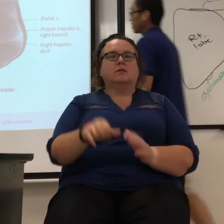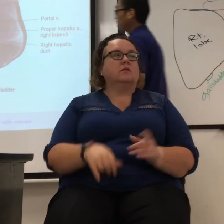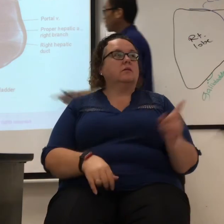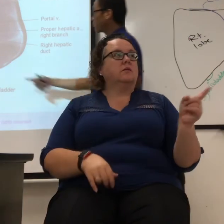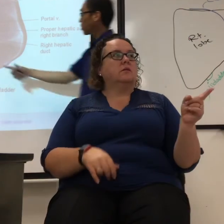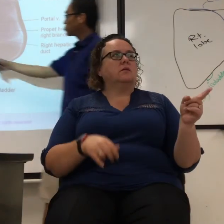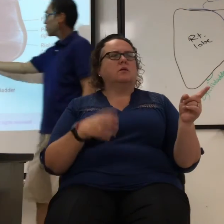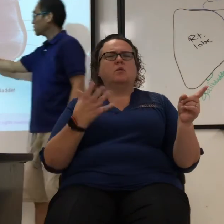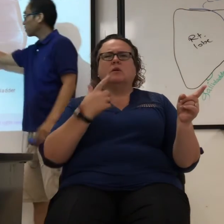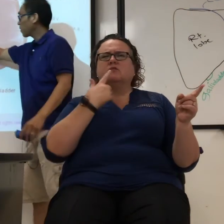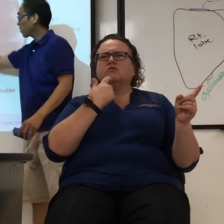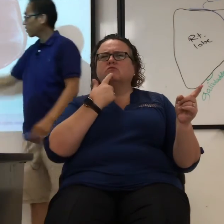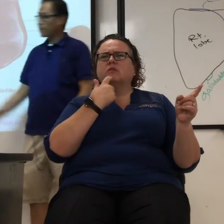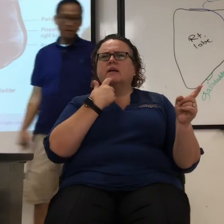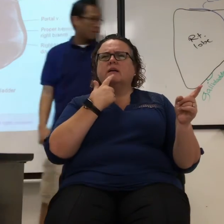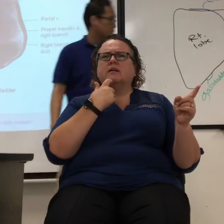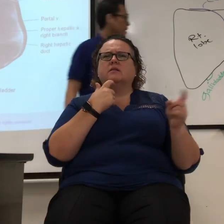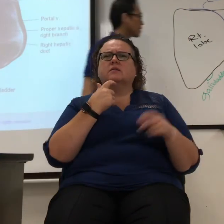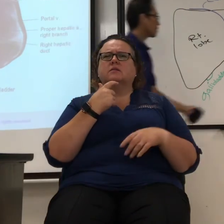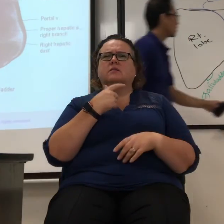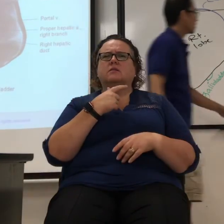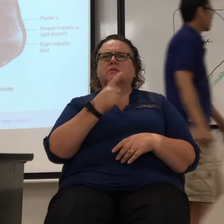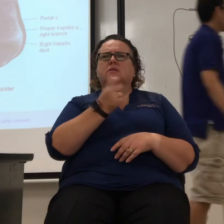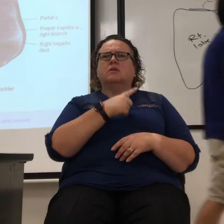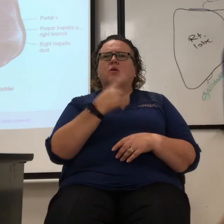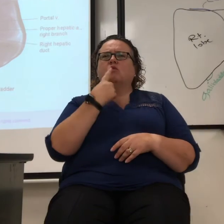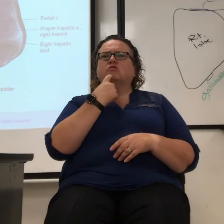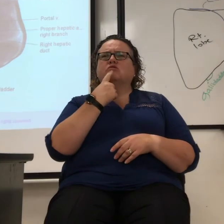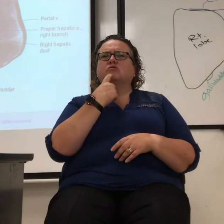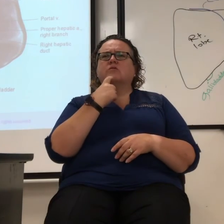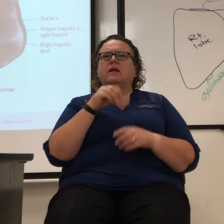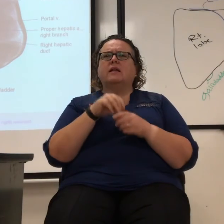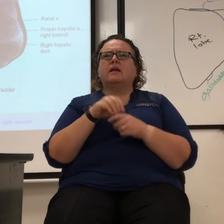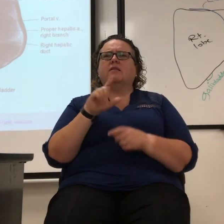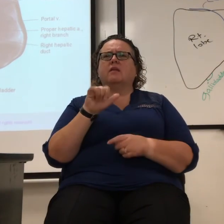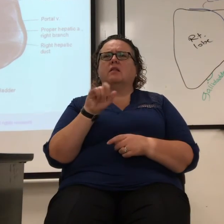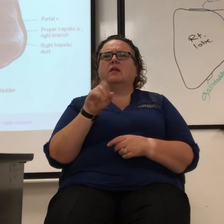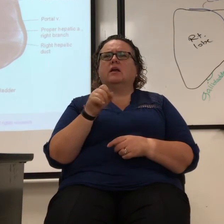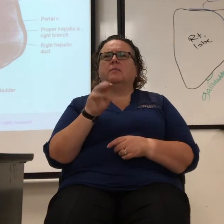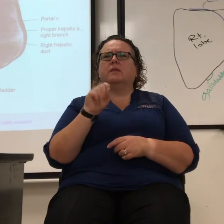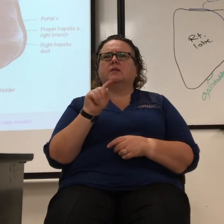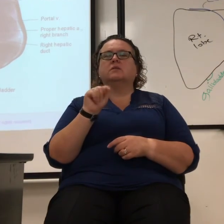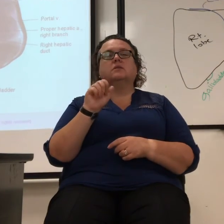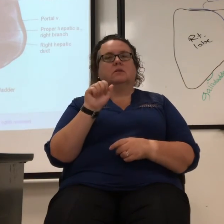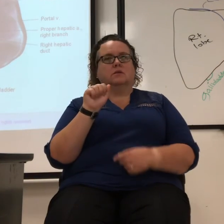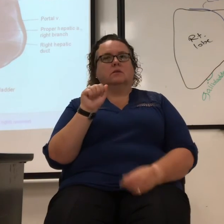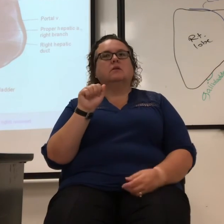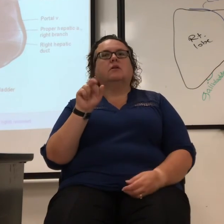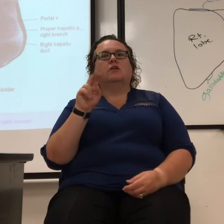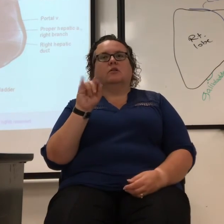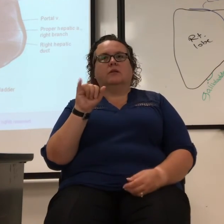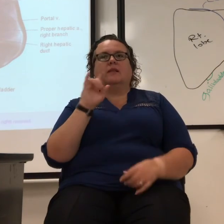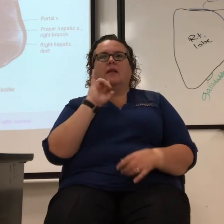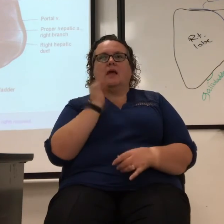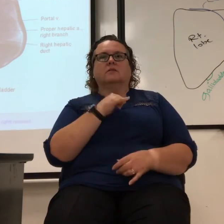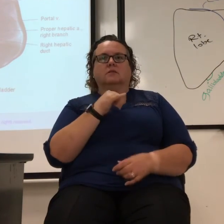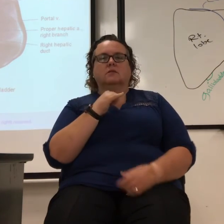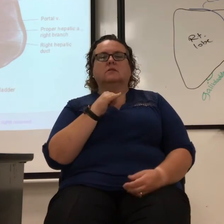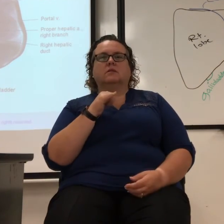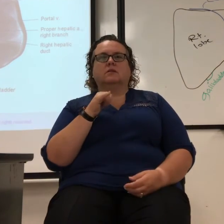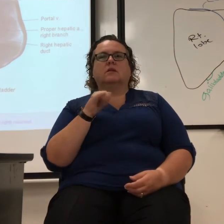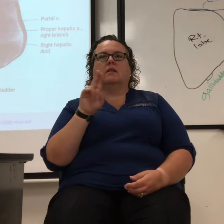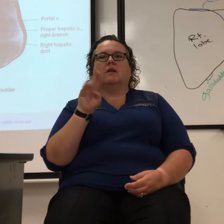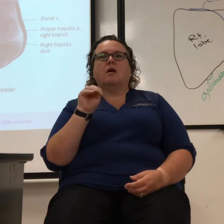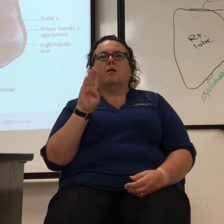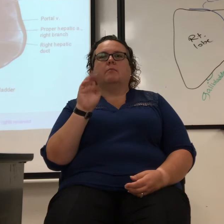What is the red stuff? Try to draw this in there. What's What's the that? red stuff in the round ligament? Is that in front? Yeah, the red stuff is that. Oh, okay. So it's the umbilical